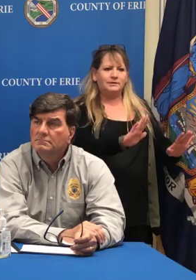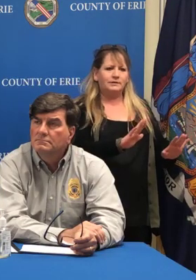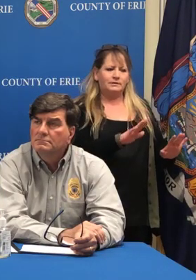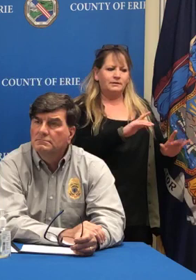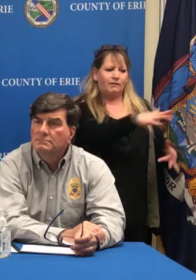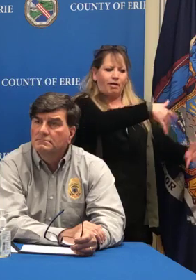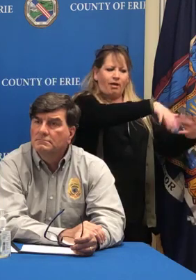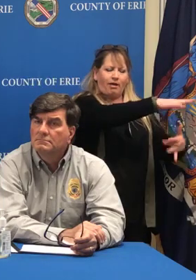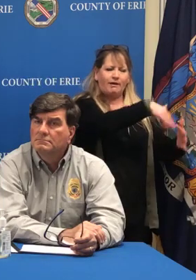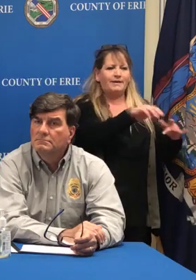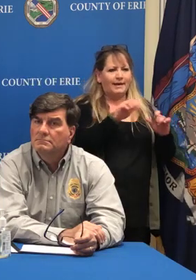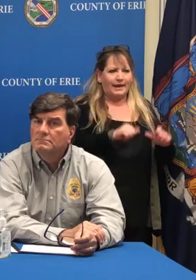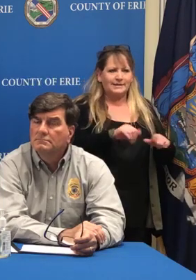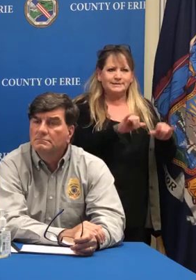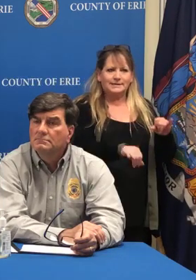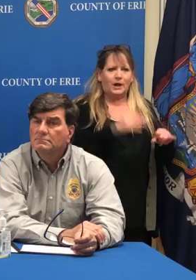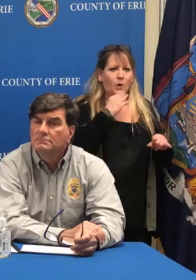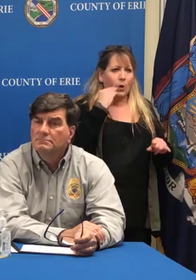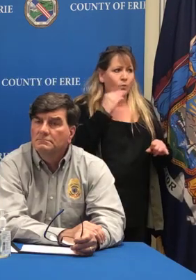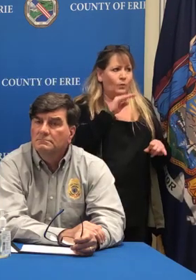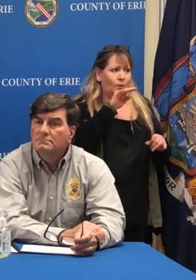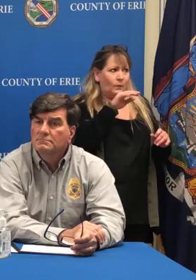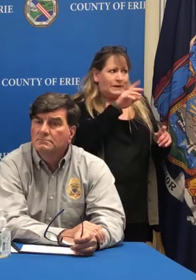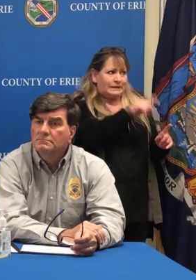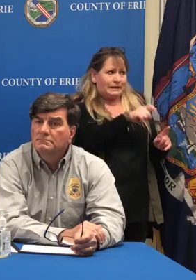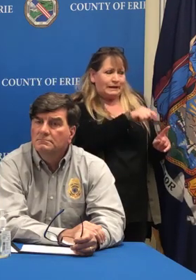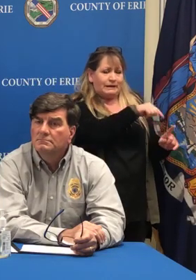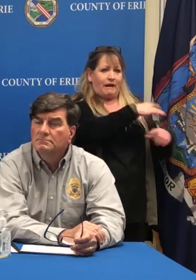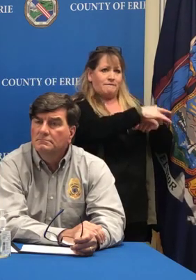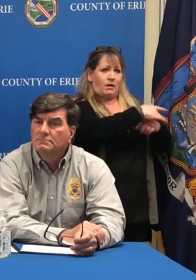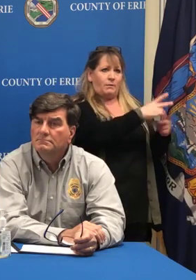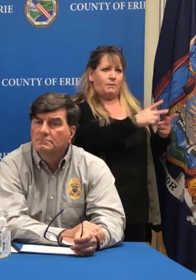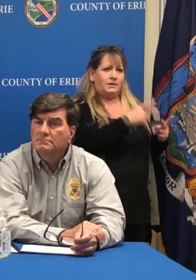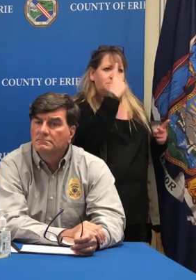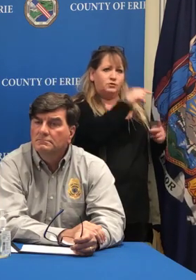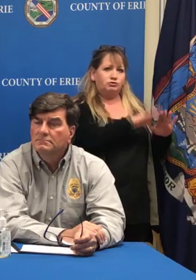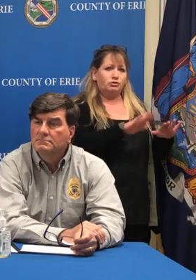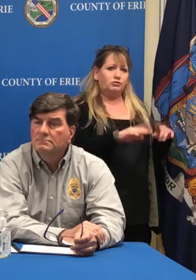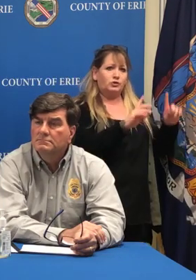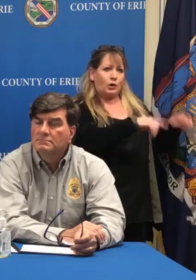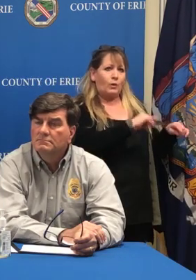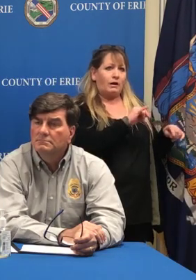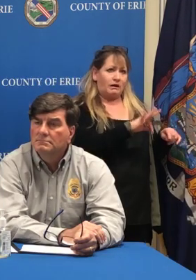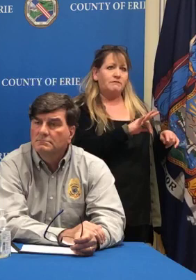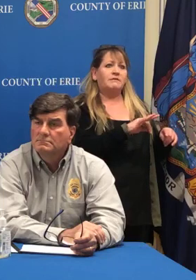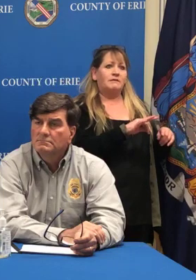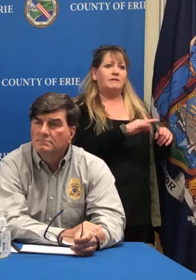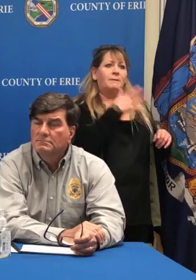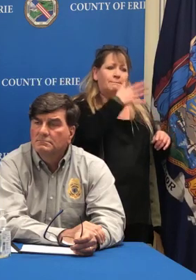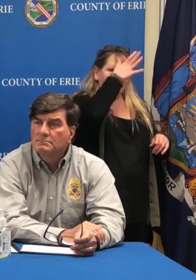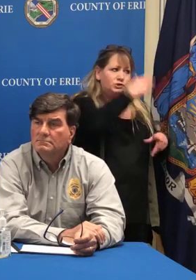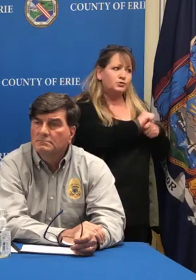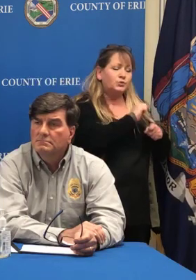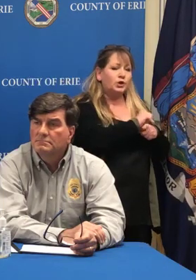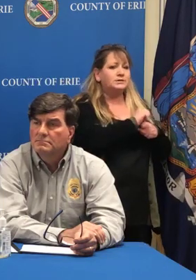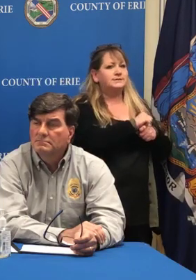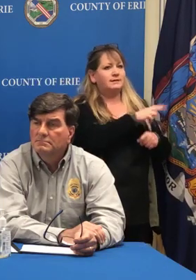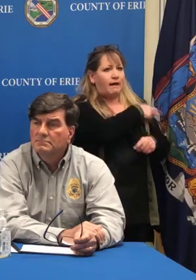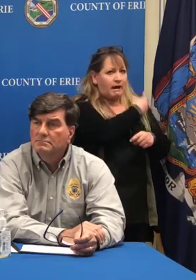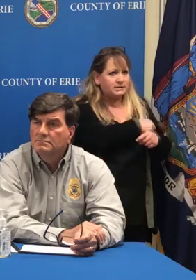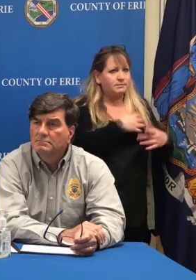around the house, but we need those child care spots for our individuals that work in healthcare organizations,